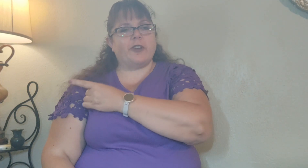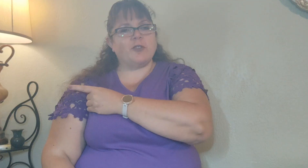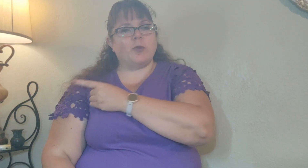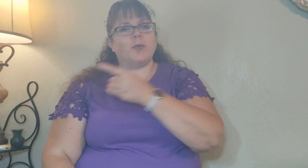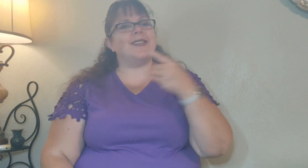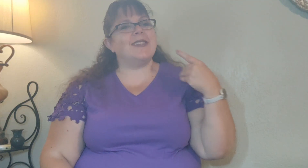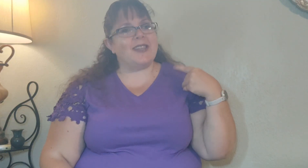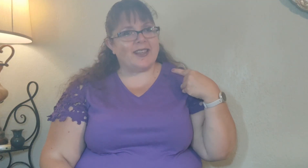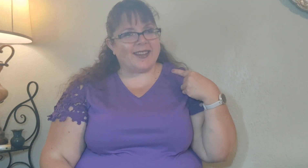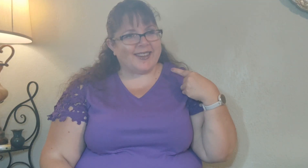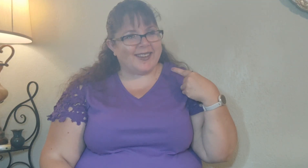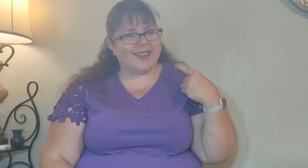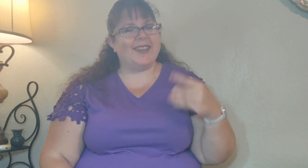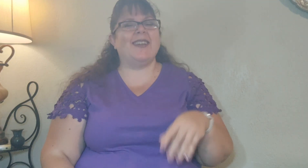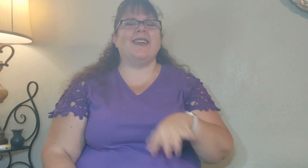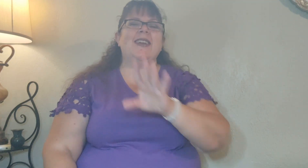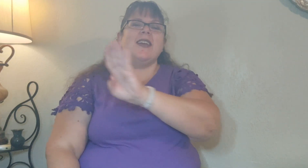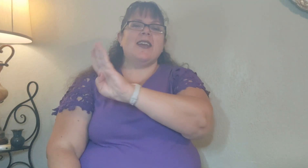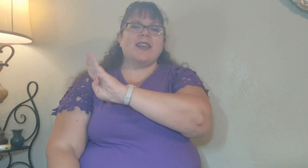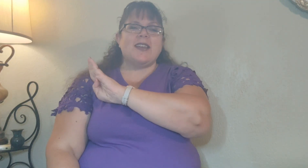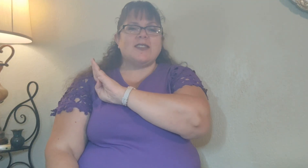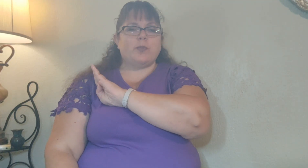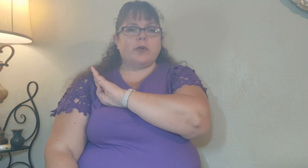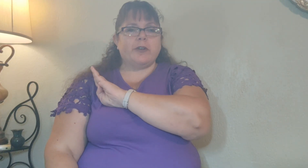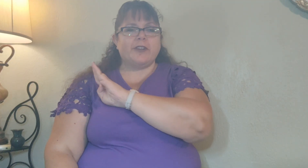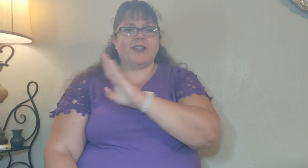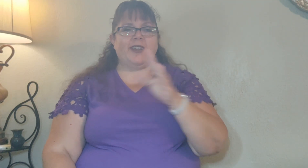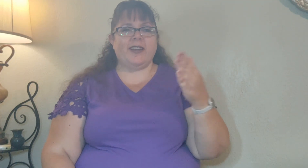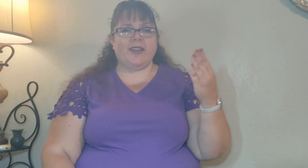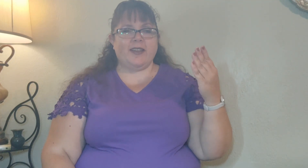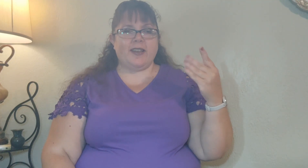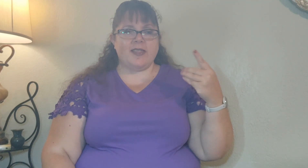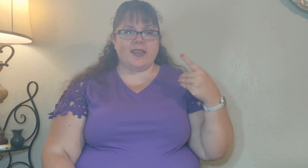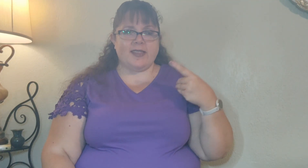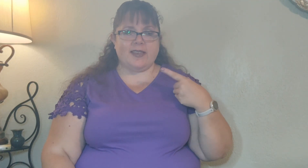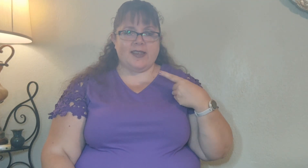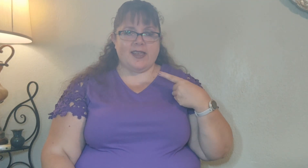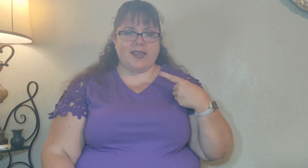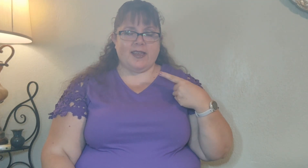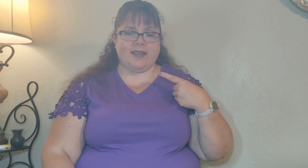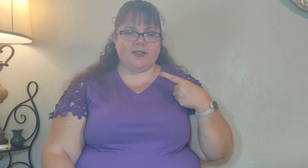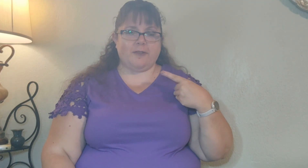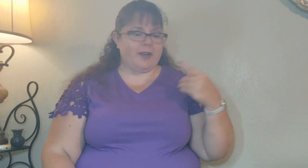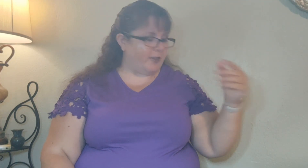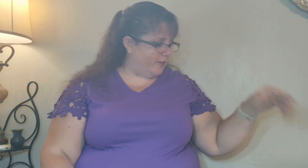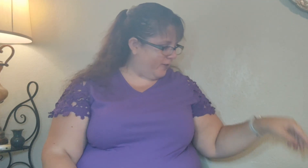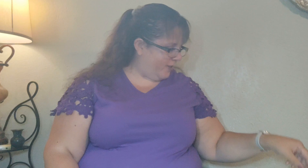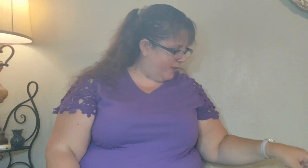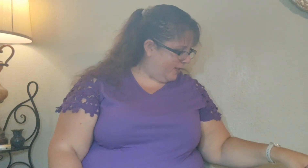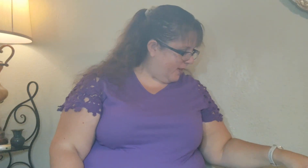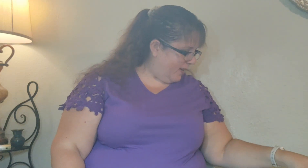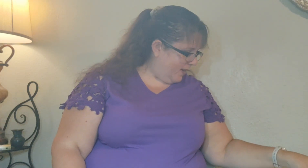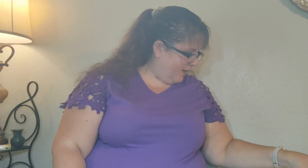first one was Deacon. It's Board, and then the D, Directors.